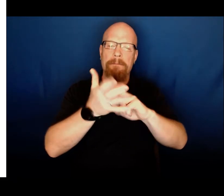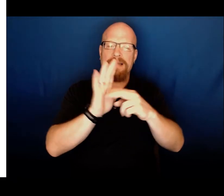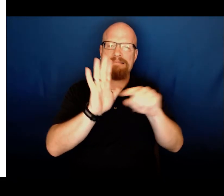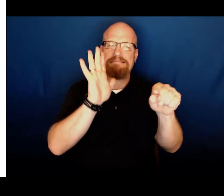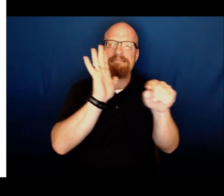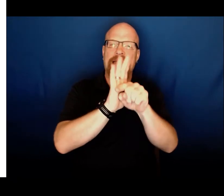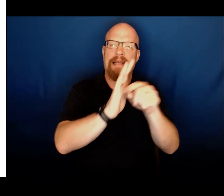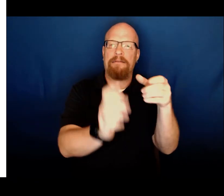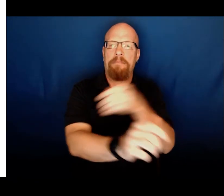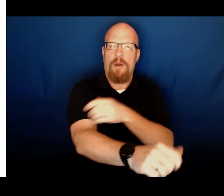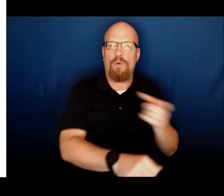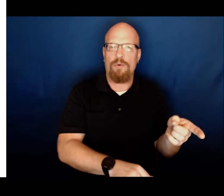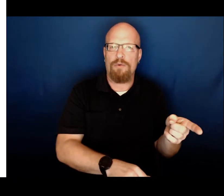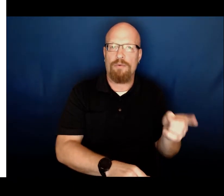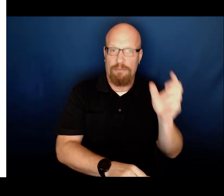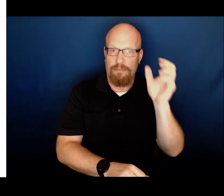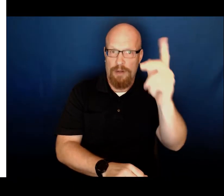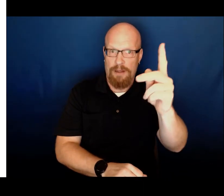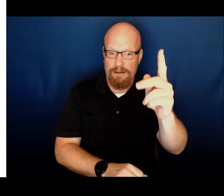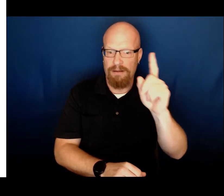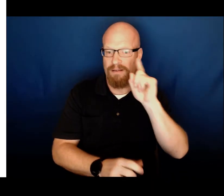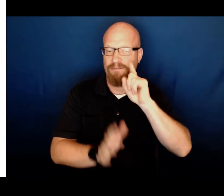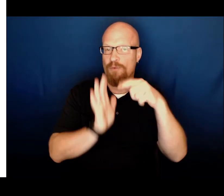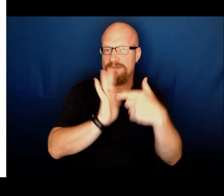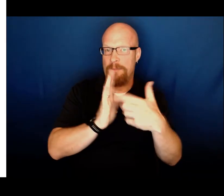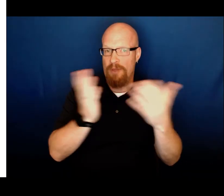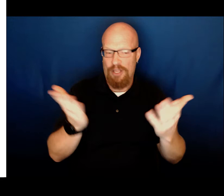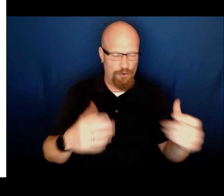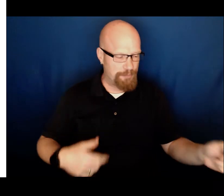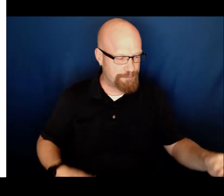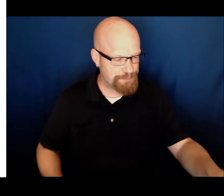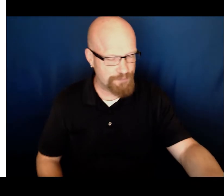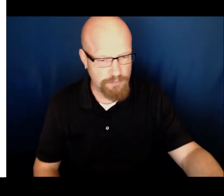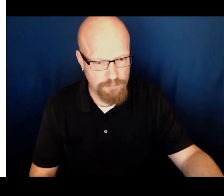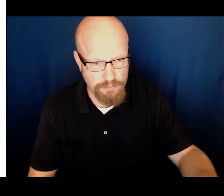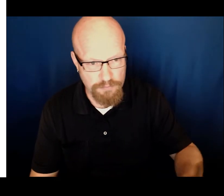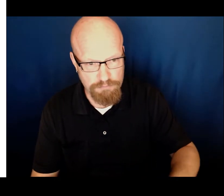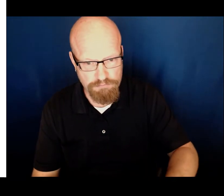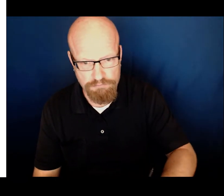it will be a negative exponent. All right? For example,